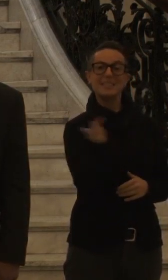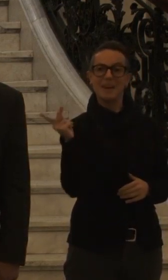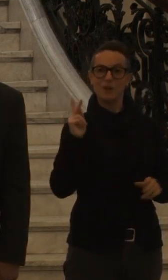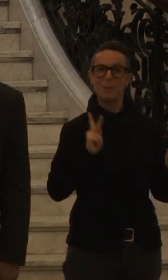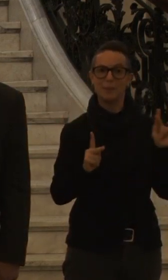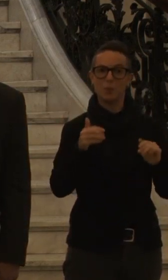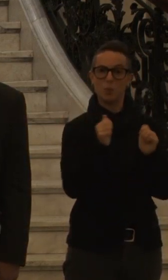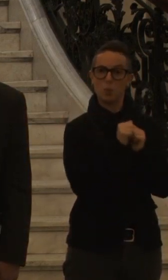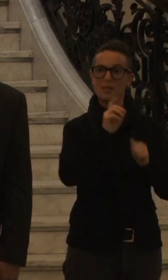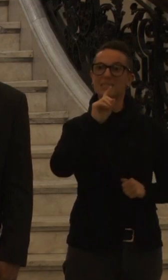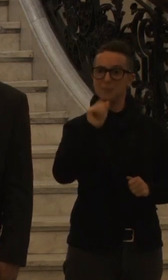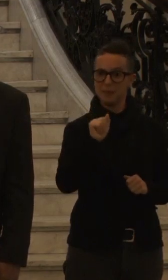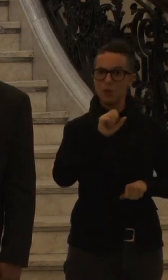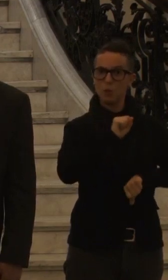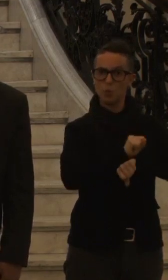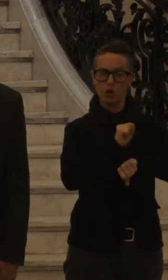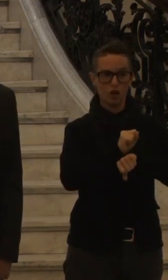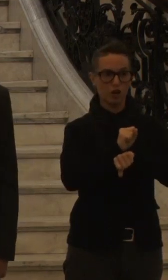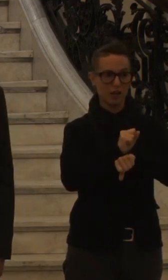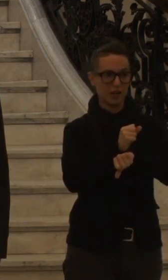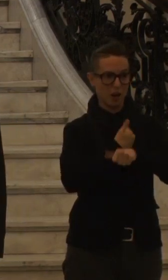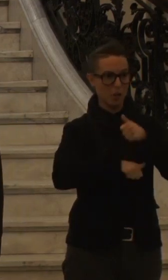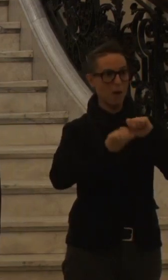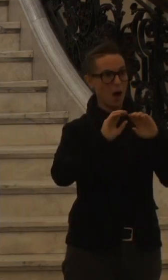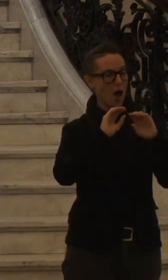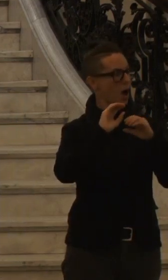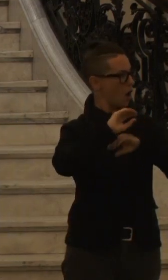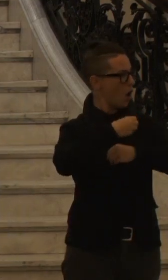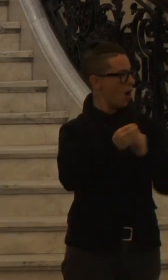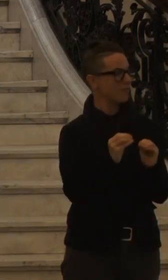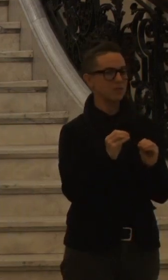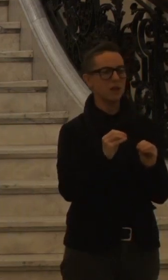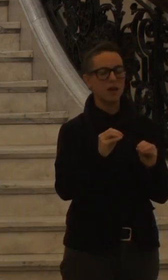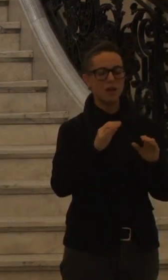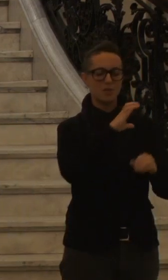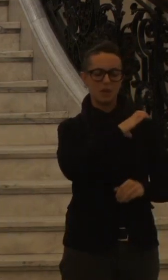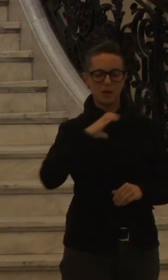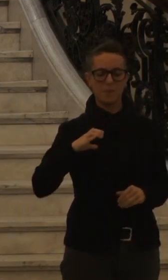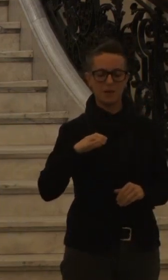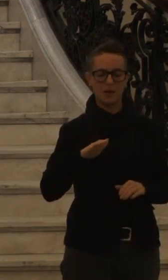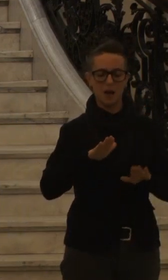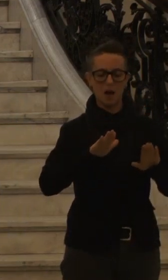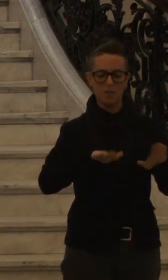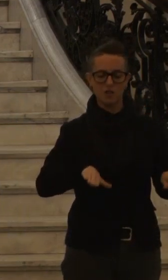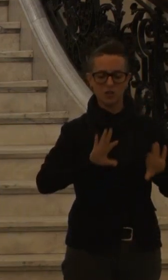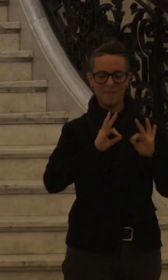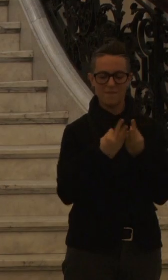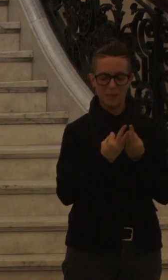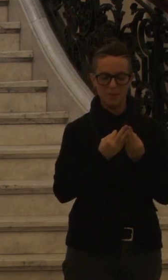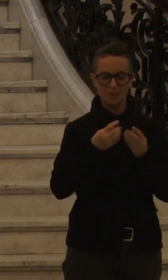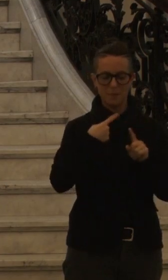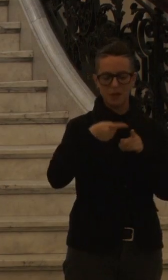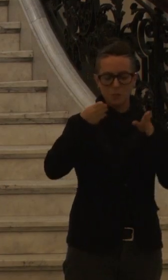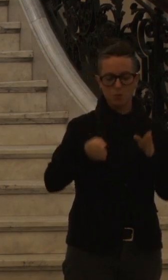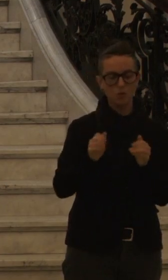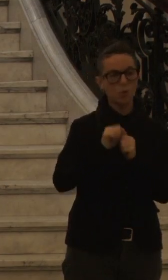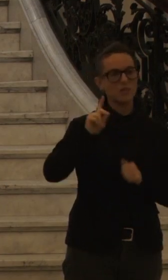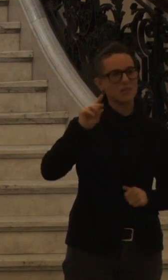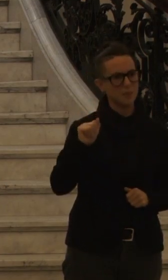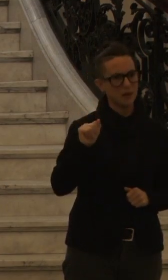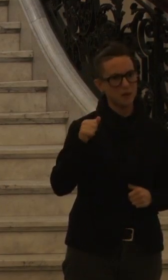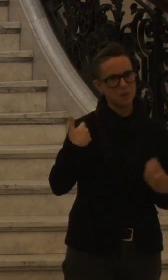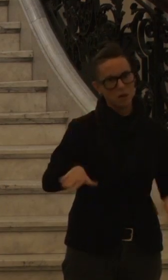people with disabilities working in my office, the Committee on Children and Families and Persons with Disabilities, and it's been incredibly